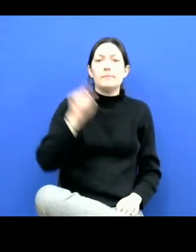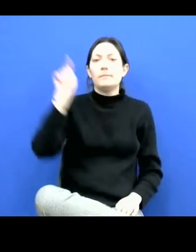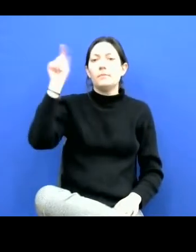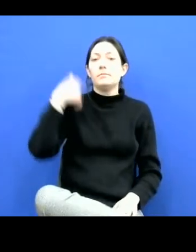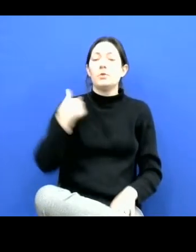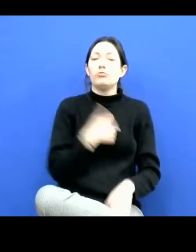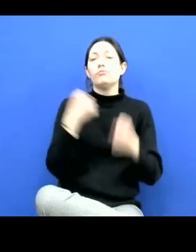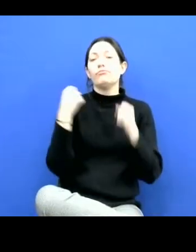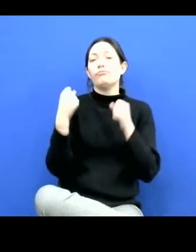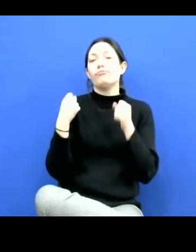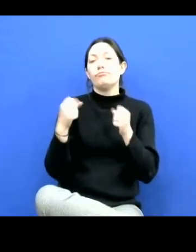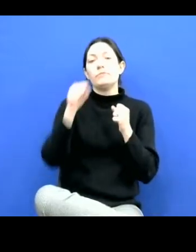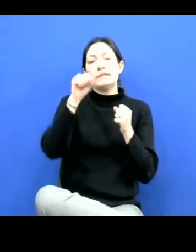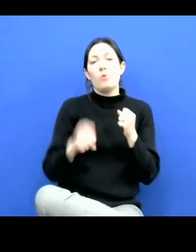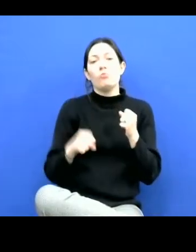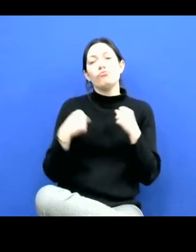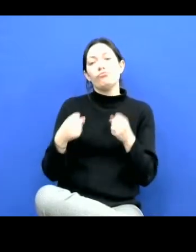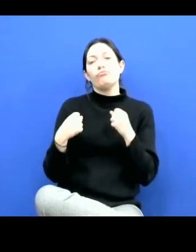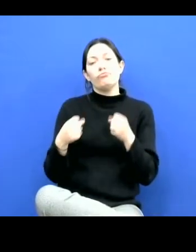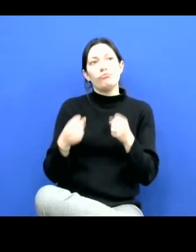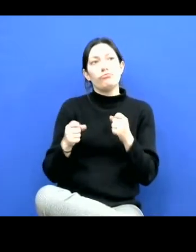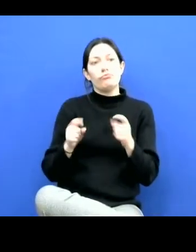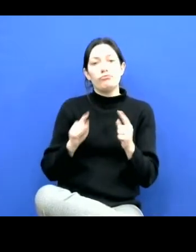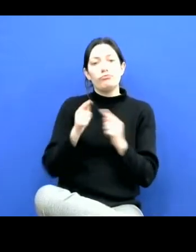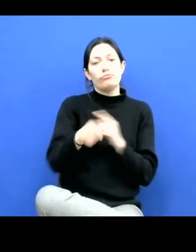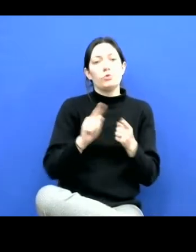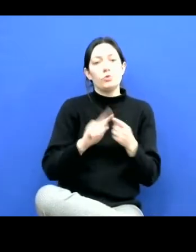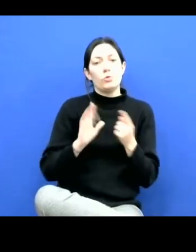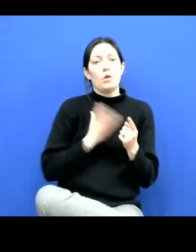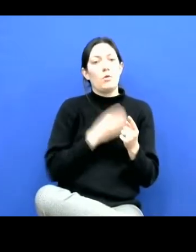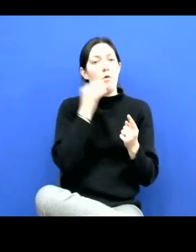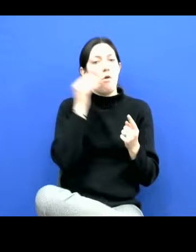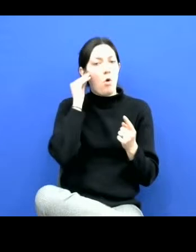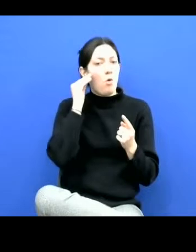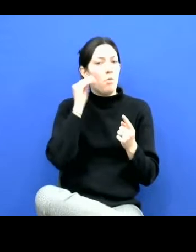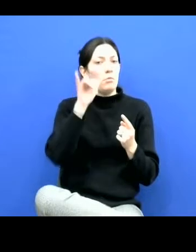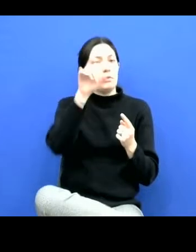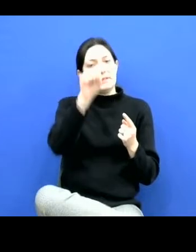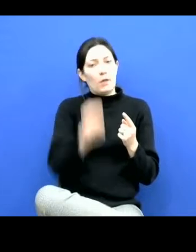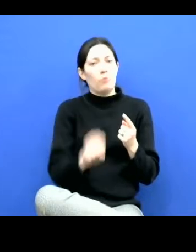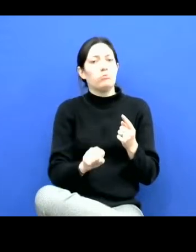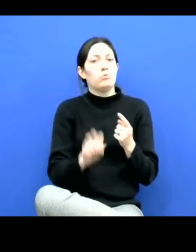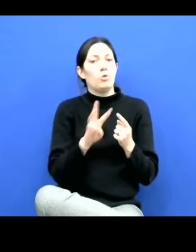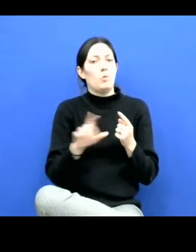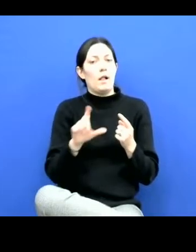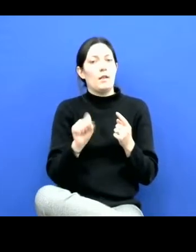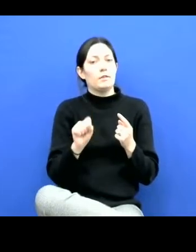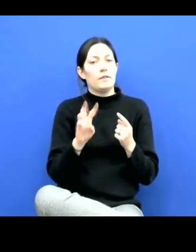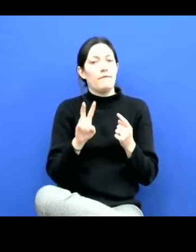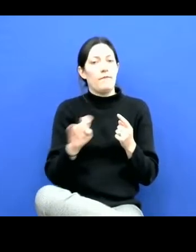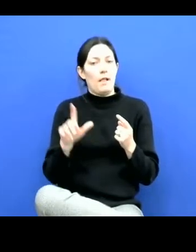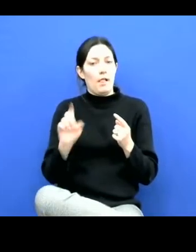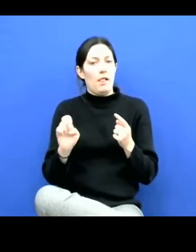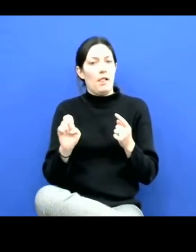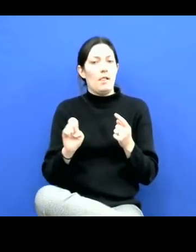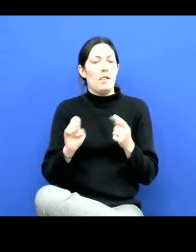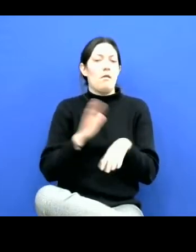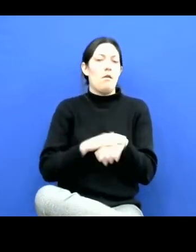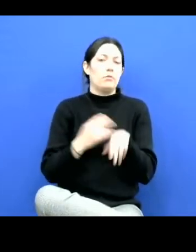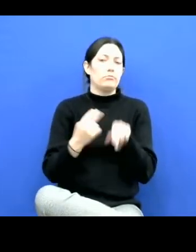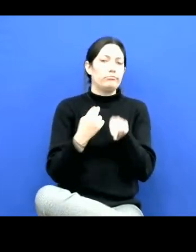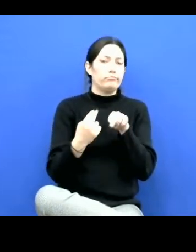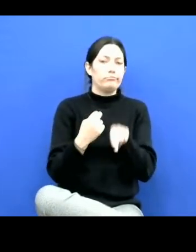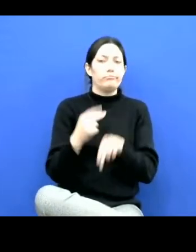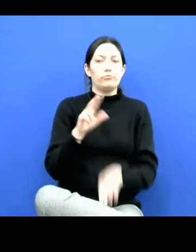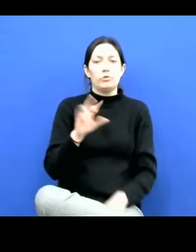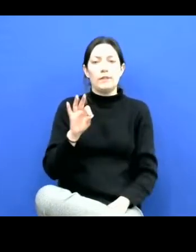back south to our home at the time in Wellsville, New York, going down 390 or going down 15, as